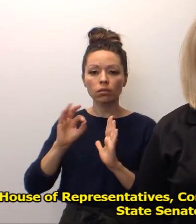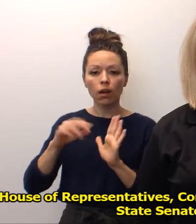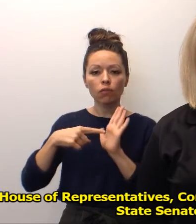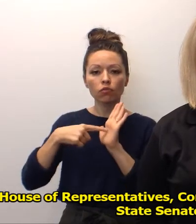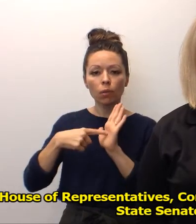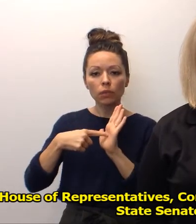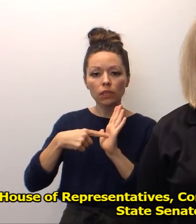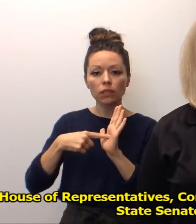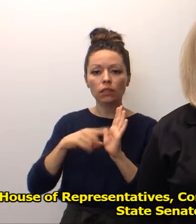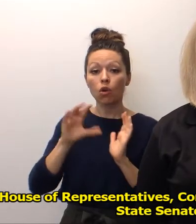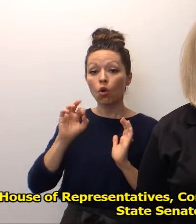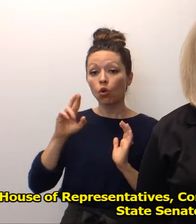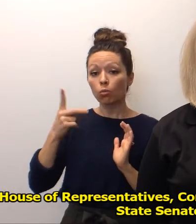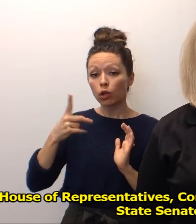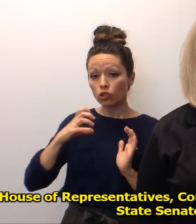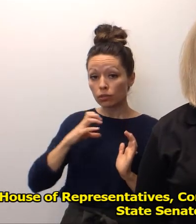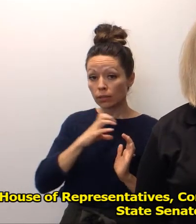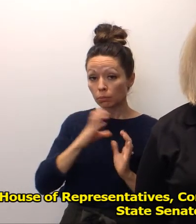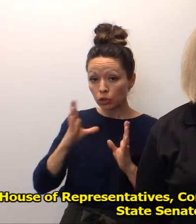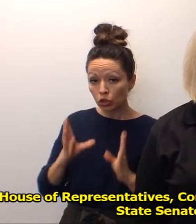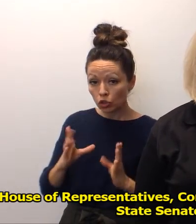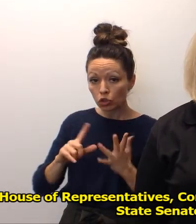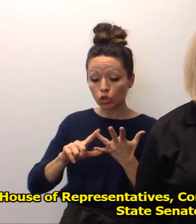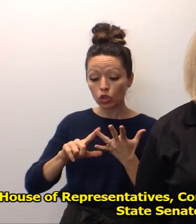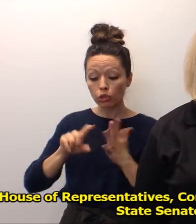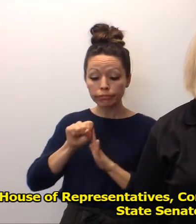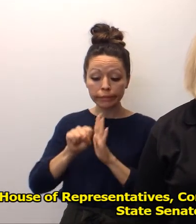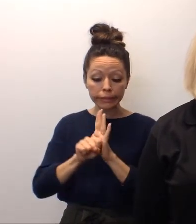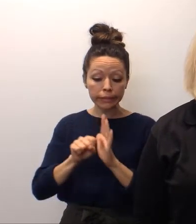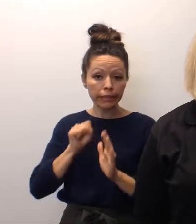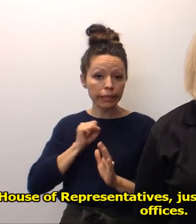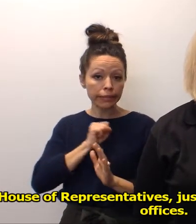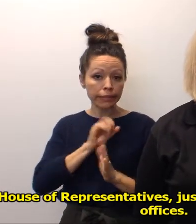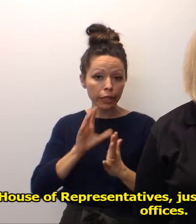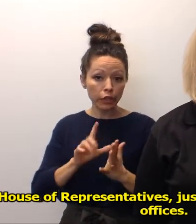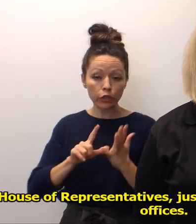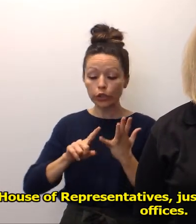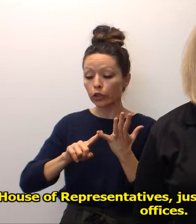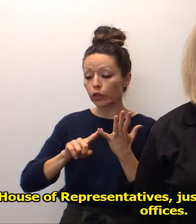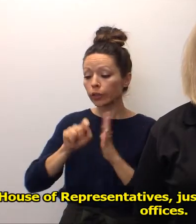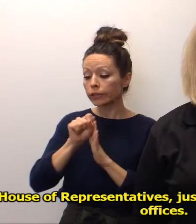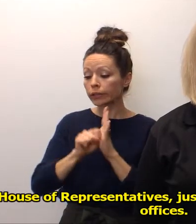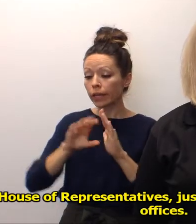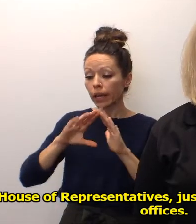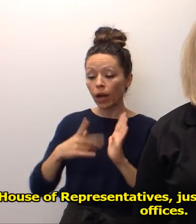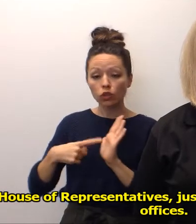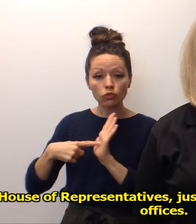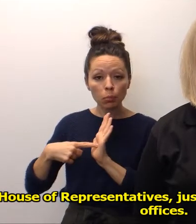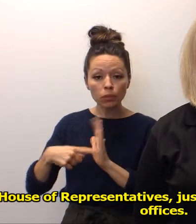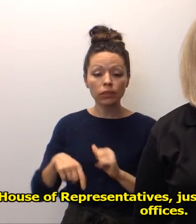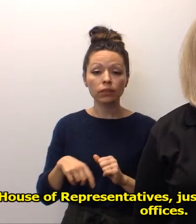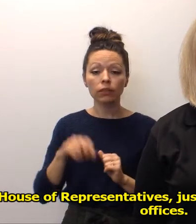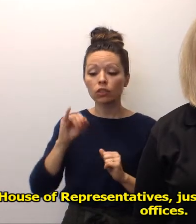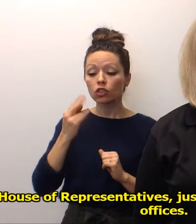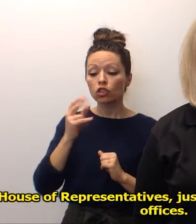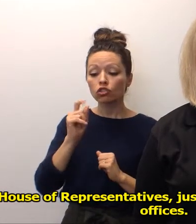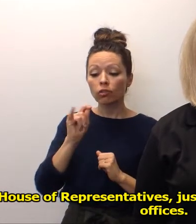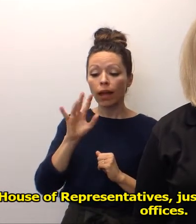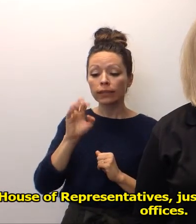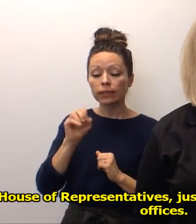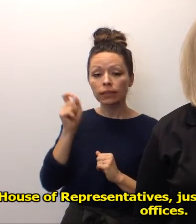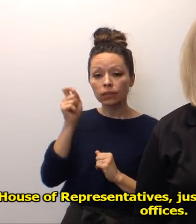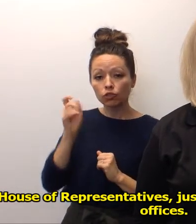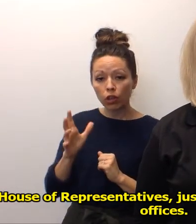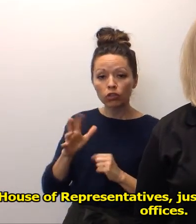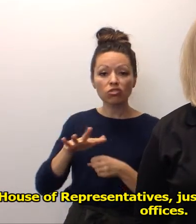Representatives, Corporation Commissioner, State Senator, State House of Representatives, justices and judges, and